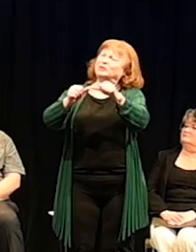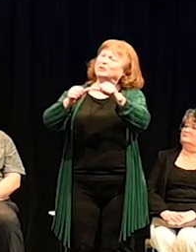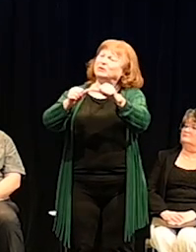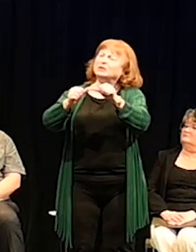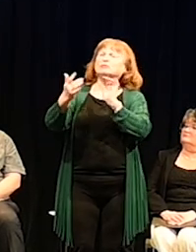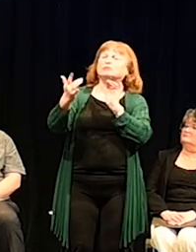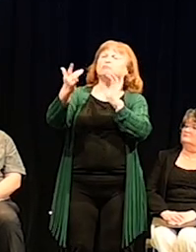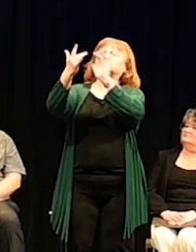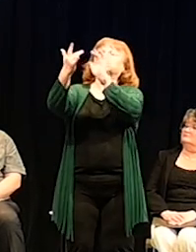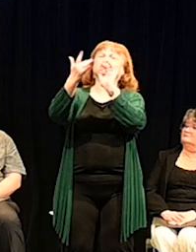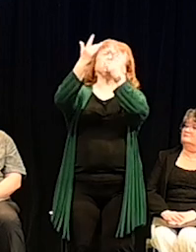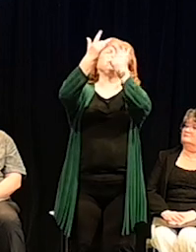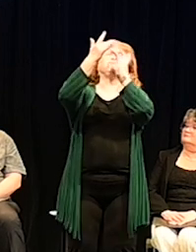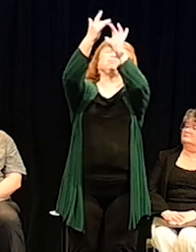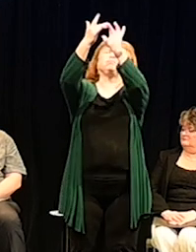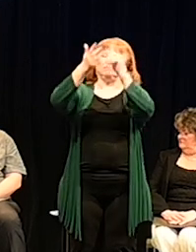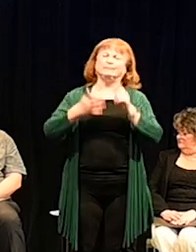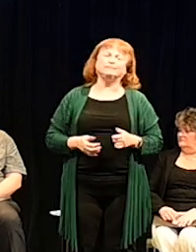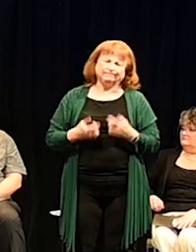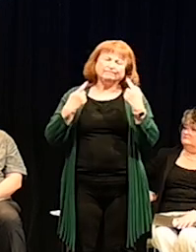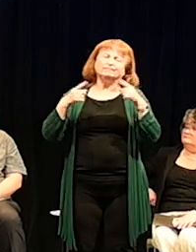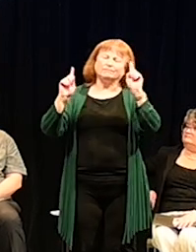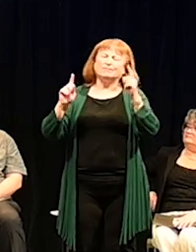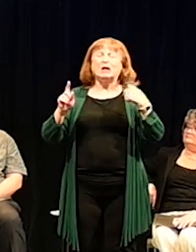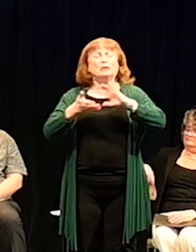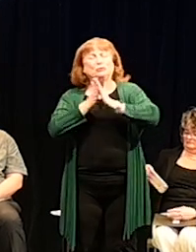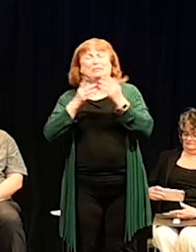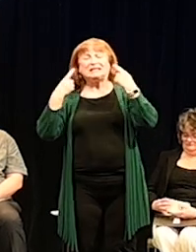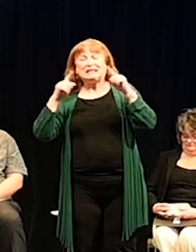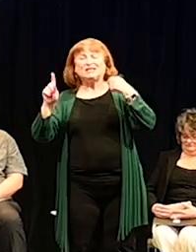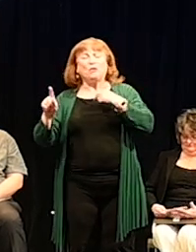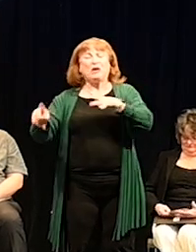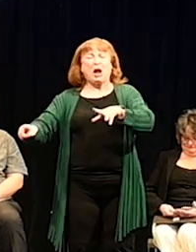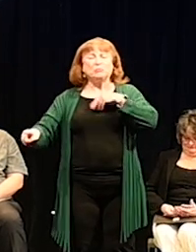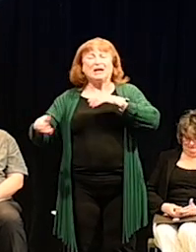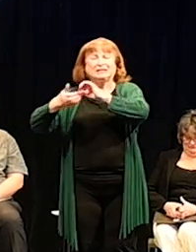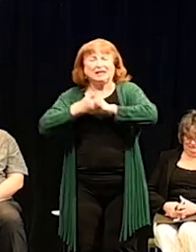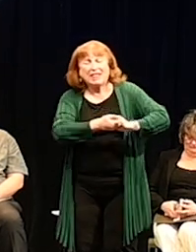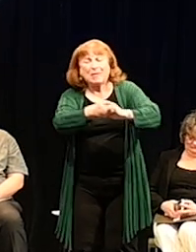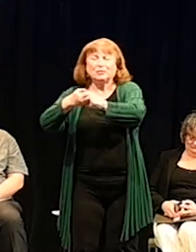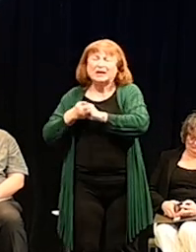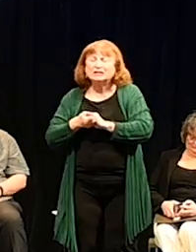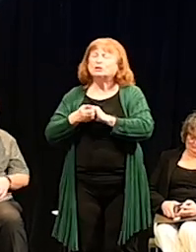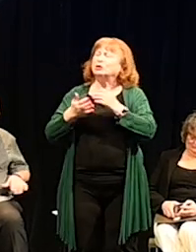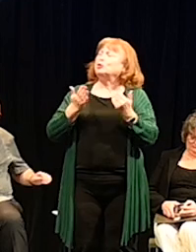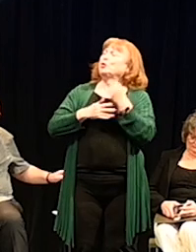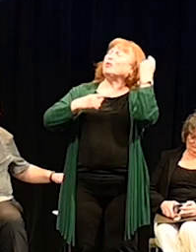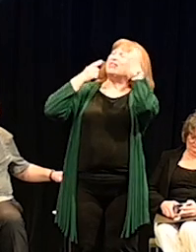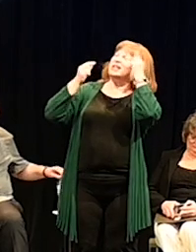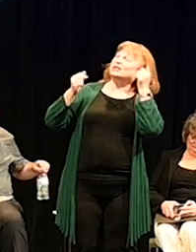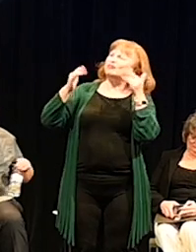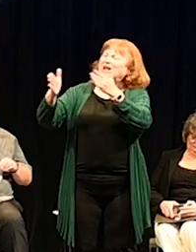to reach that aspiration. To be successful, we embrace collaboration, new thinking